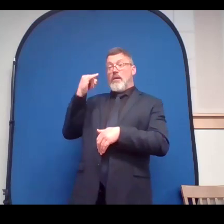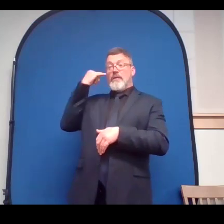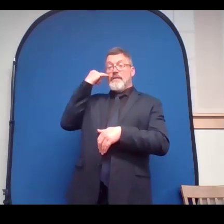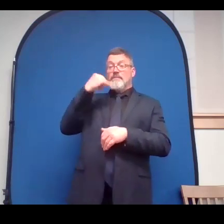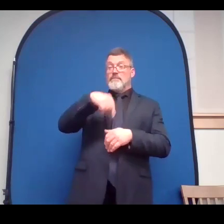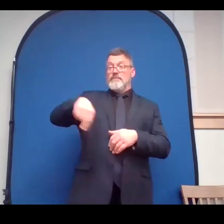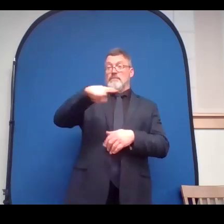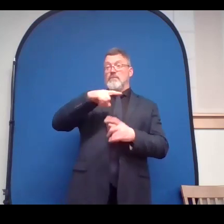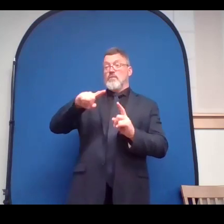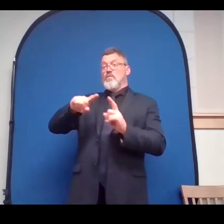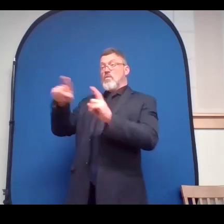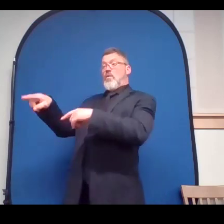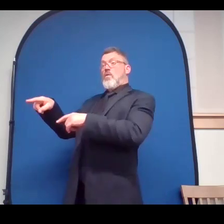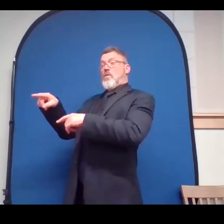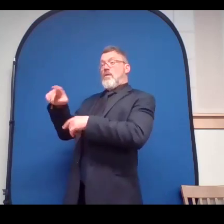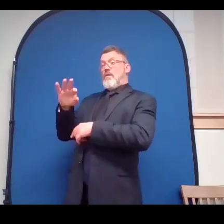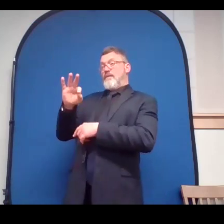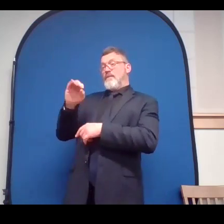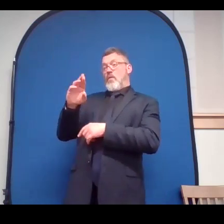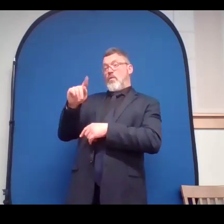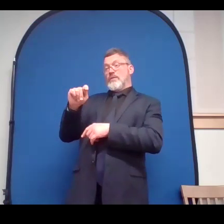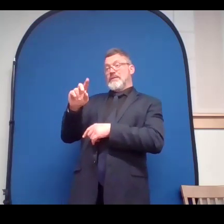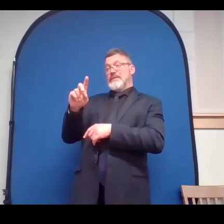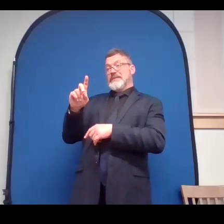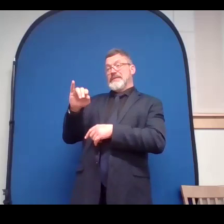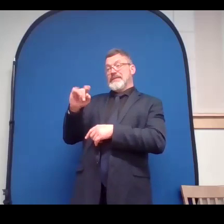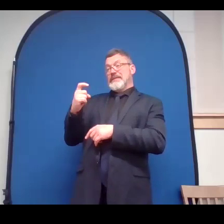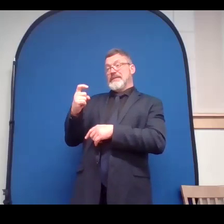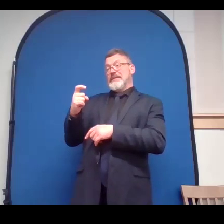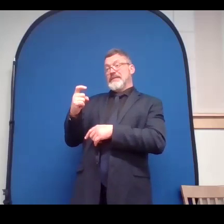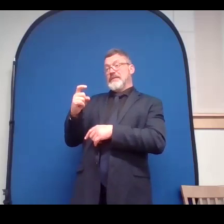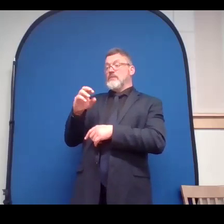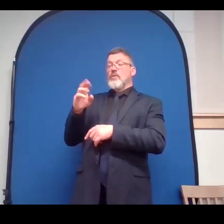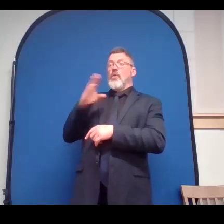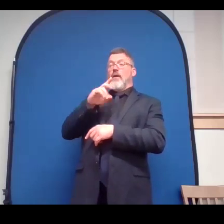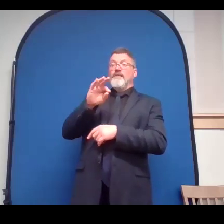Fort Devens or Fort Dix or any training where we'd have to qualify,